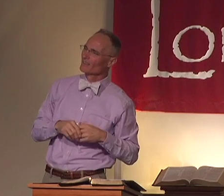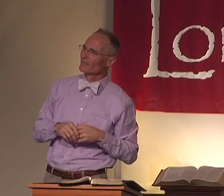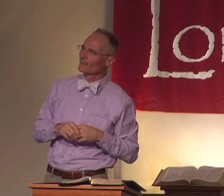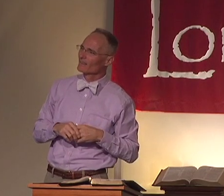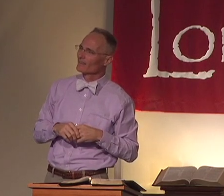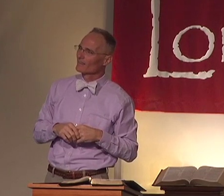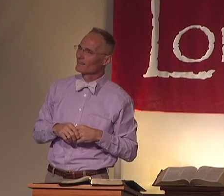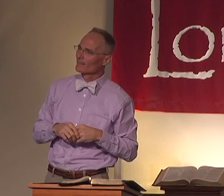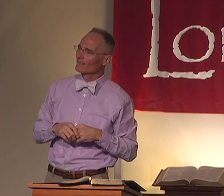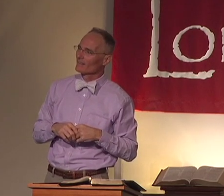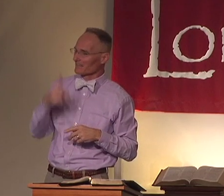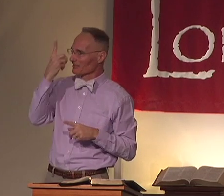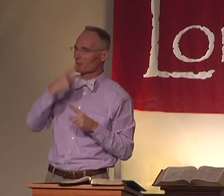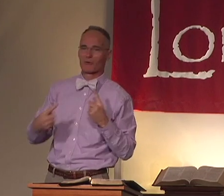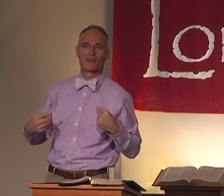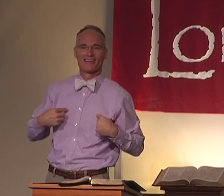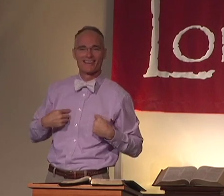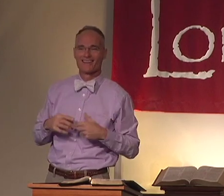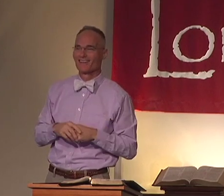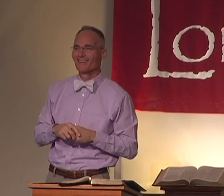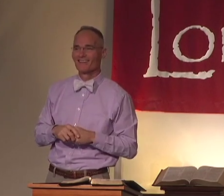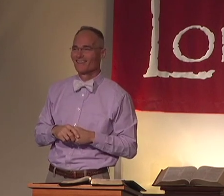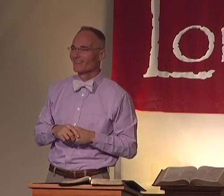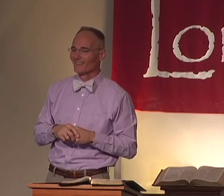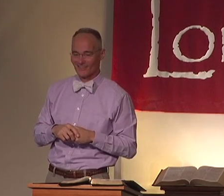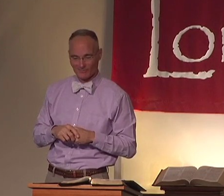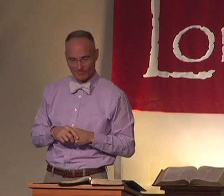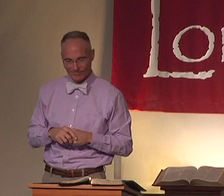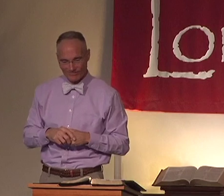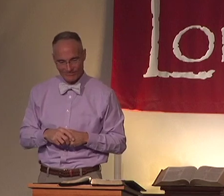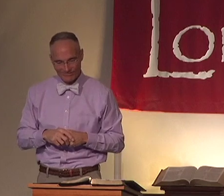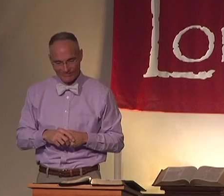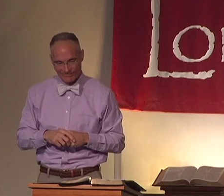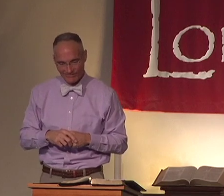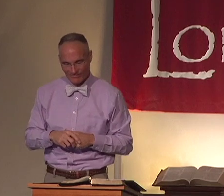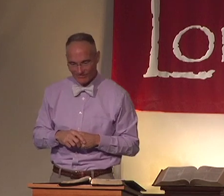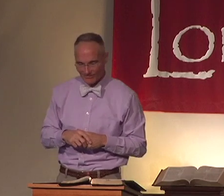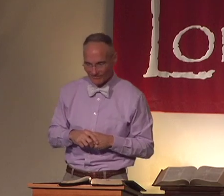Really? But I disagree with that.